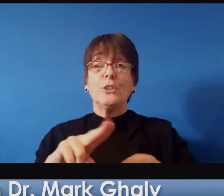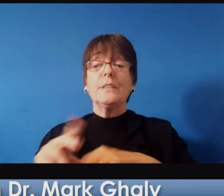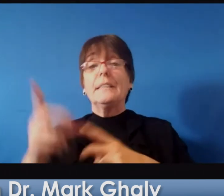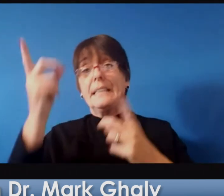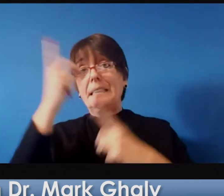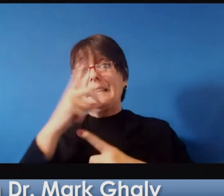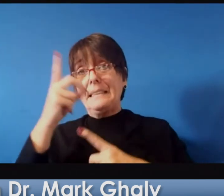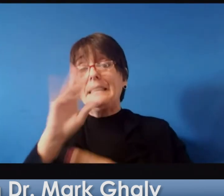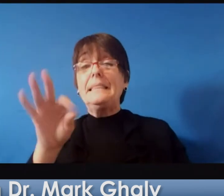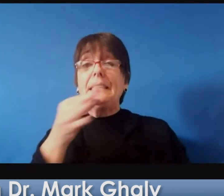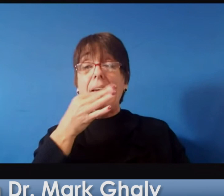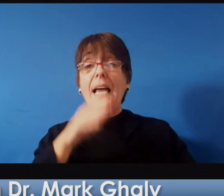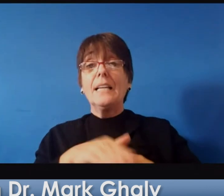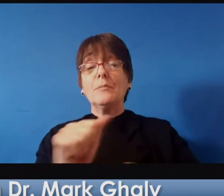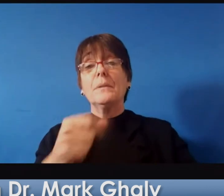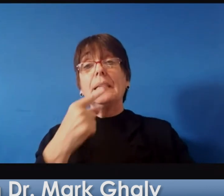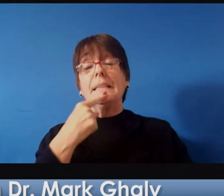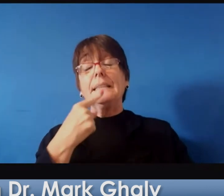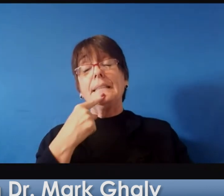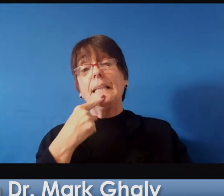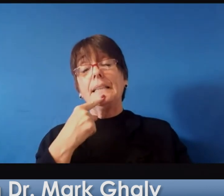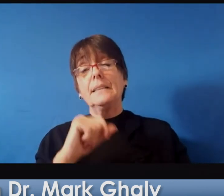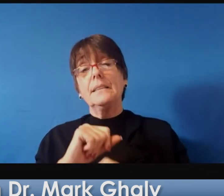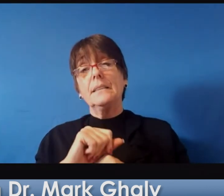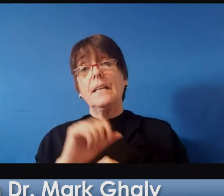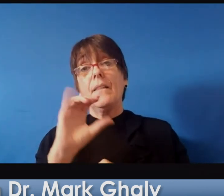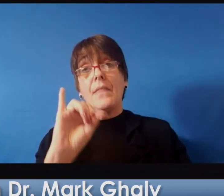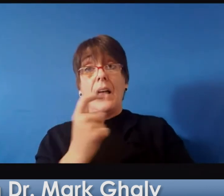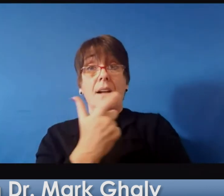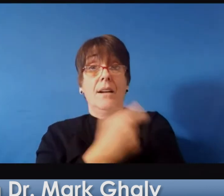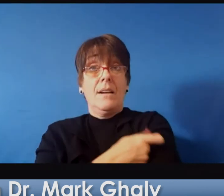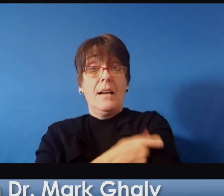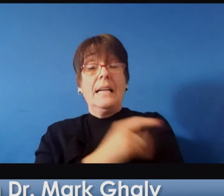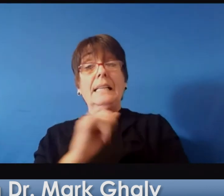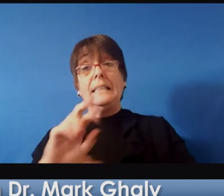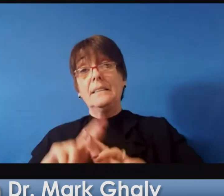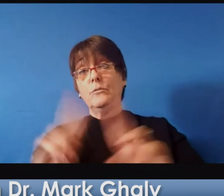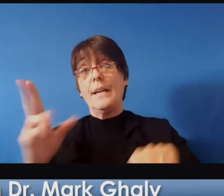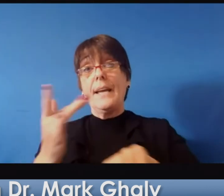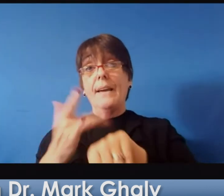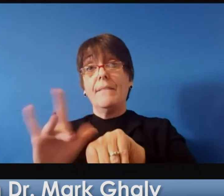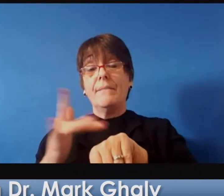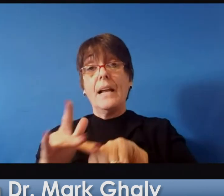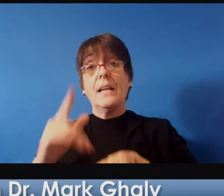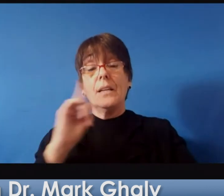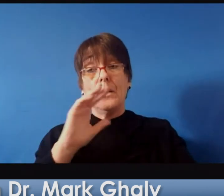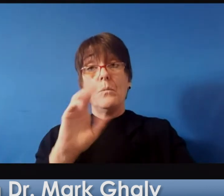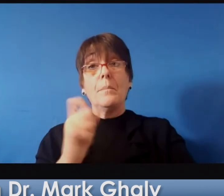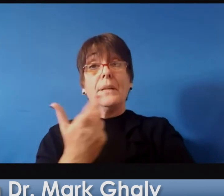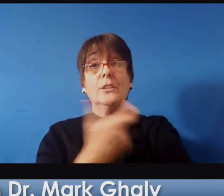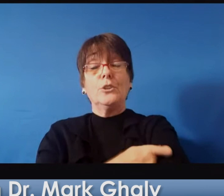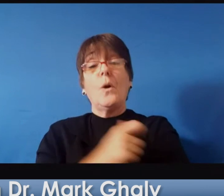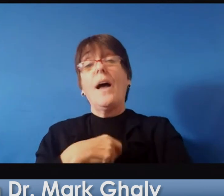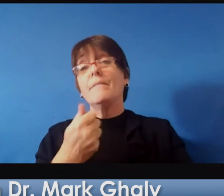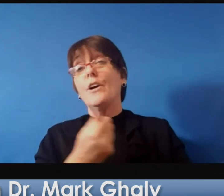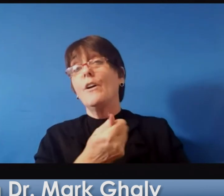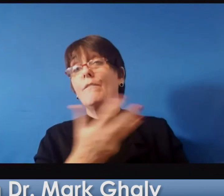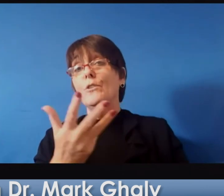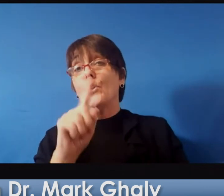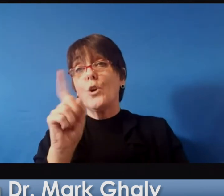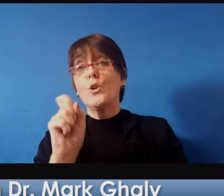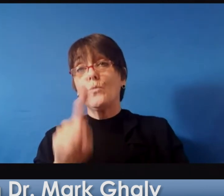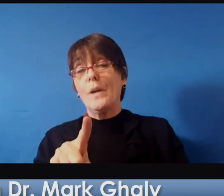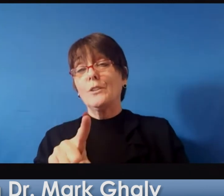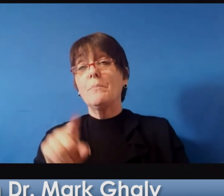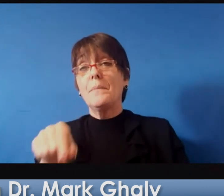announced that if the Pfizer vaccine is readily available, he will be taking it. I have a couple-part question here because this